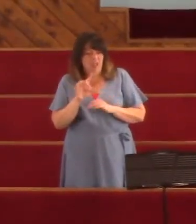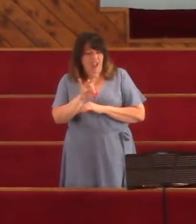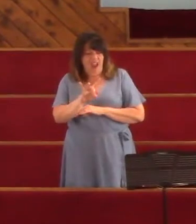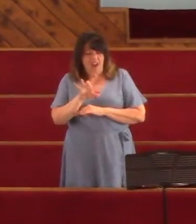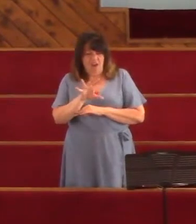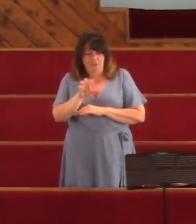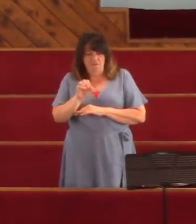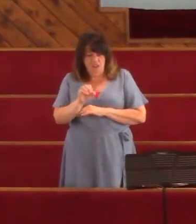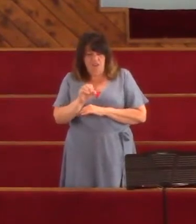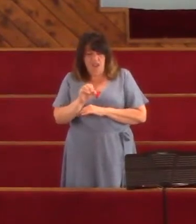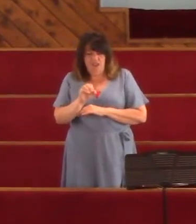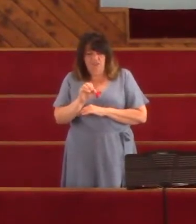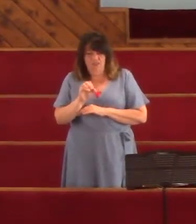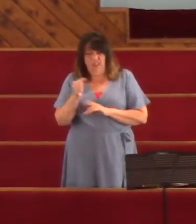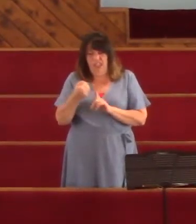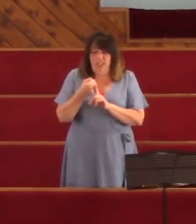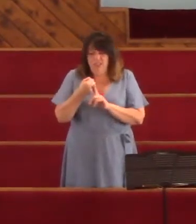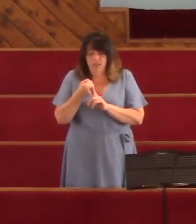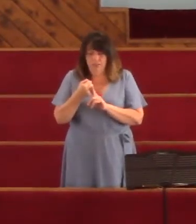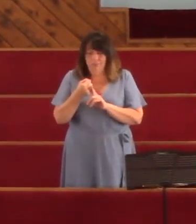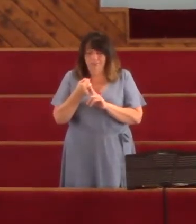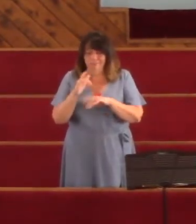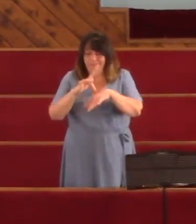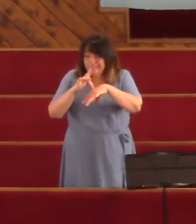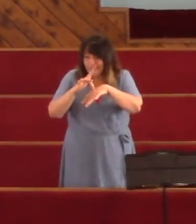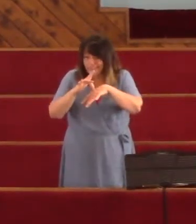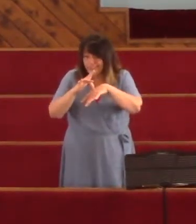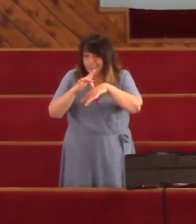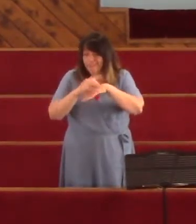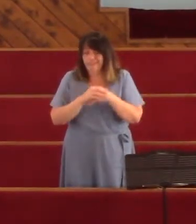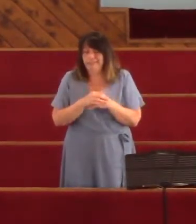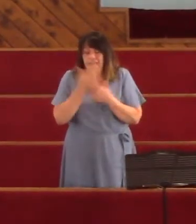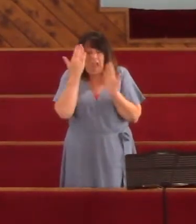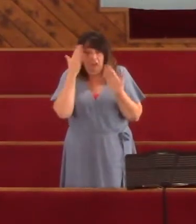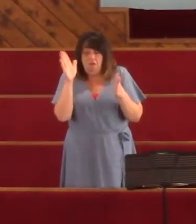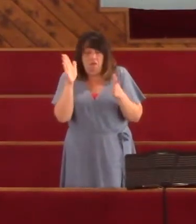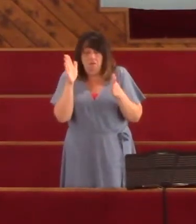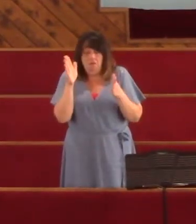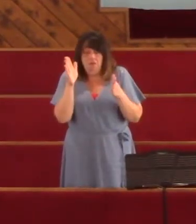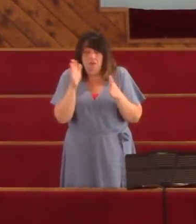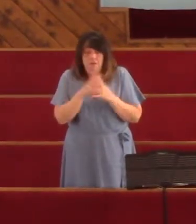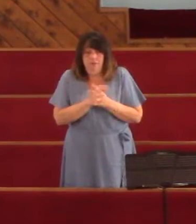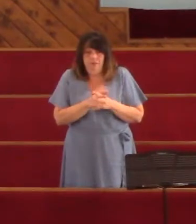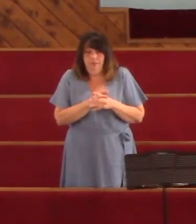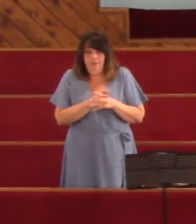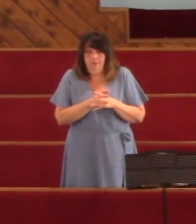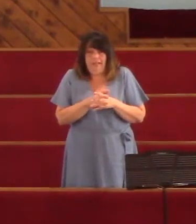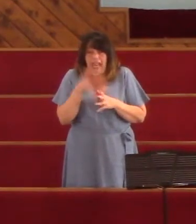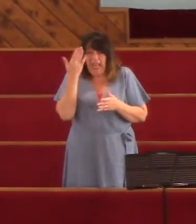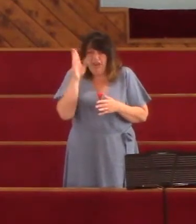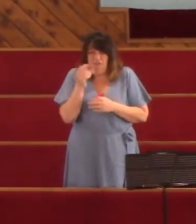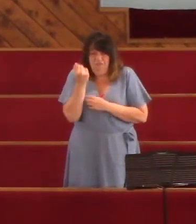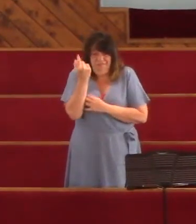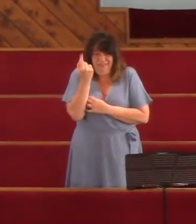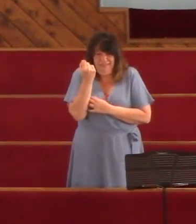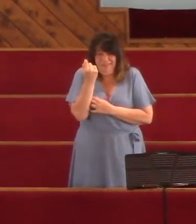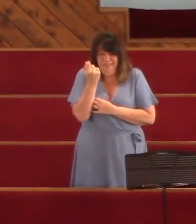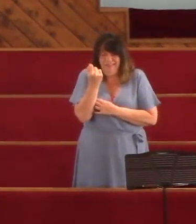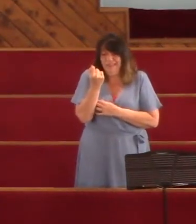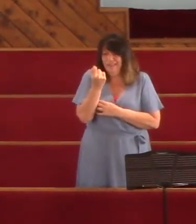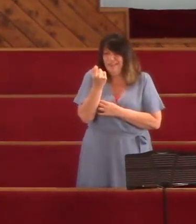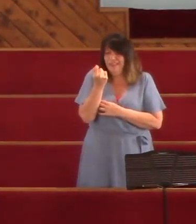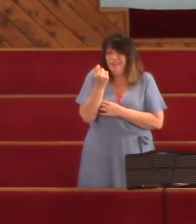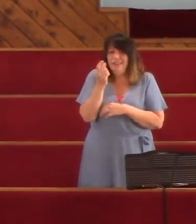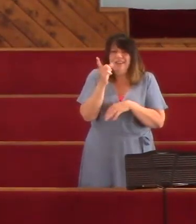don't know. I'm not very savvy, I guess, when it comes to the computer